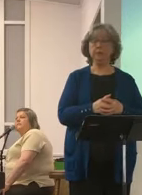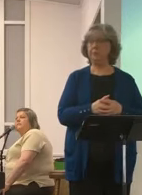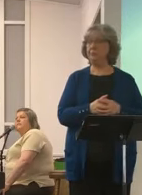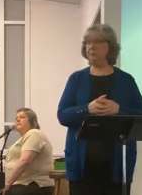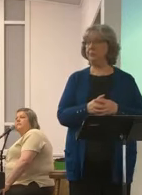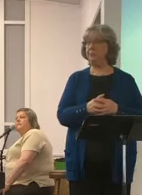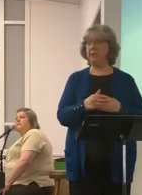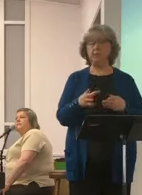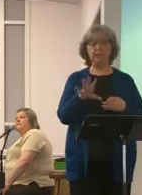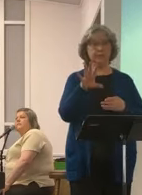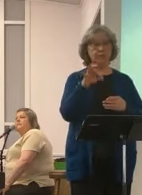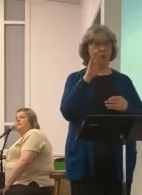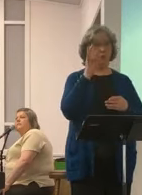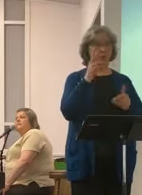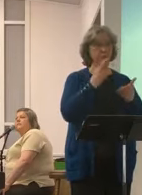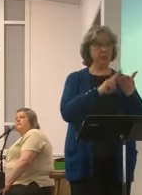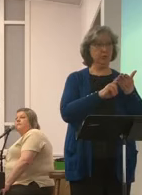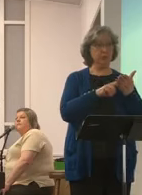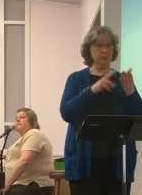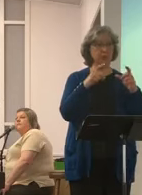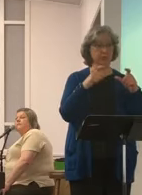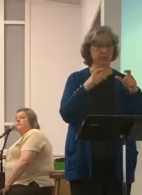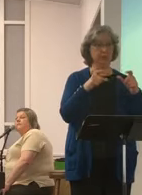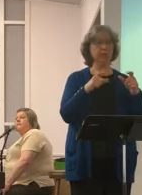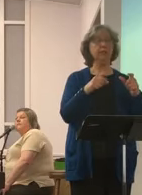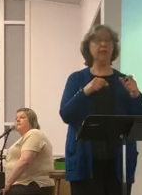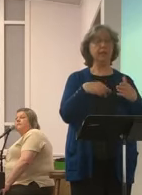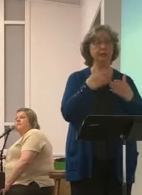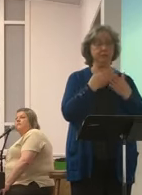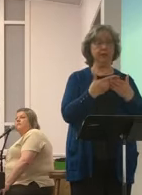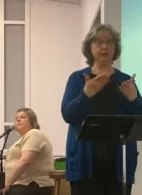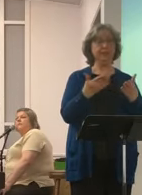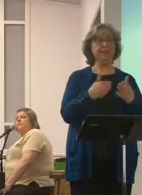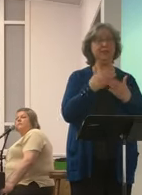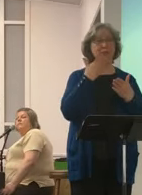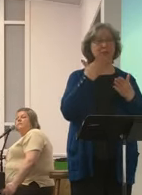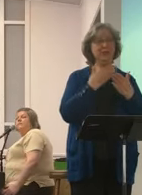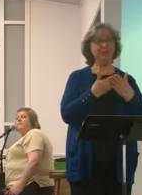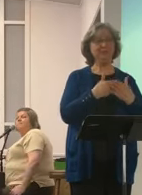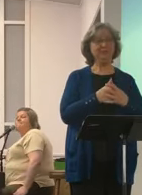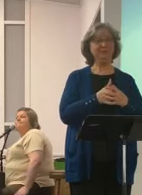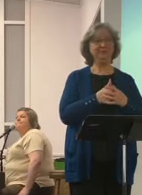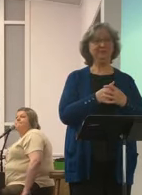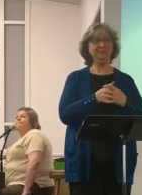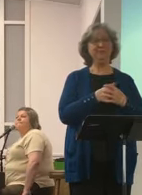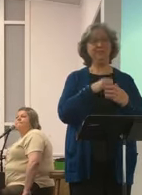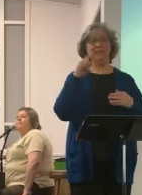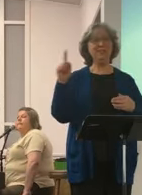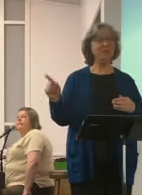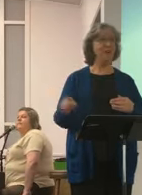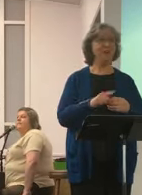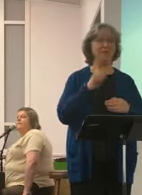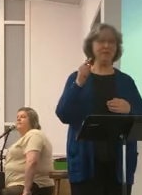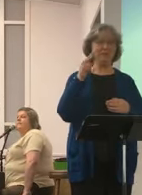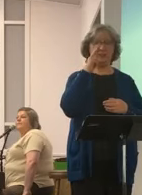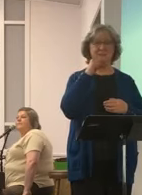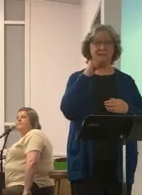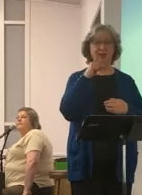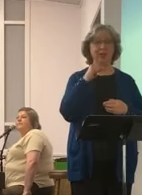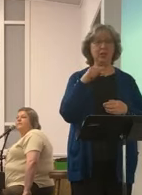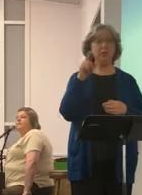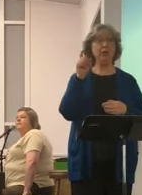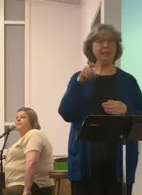the parents a registration form, take a flyer, and invite. And it's going to be good. It's always fun. We're going